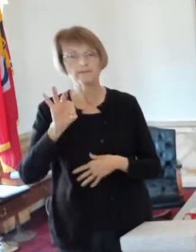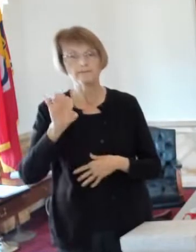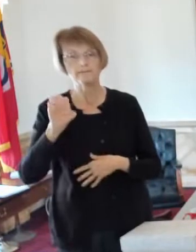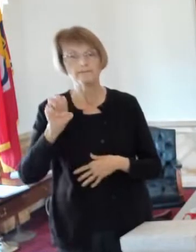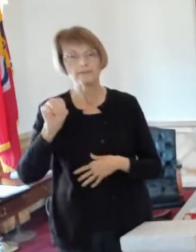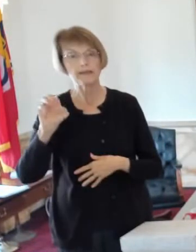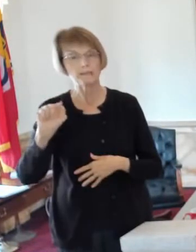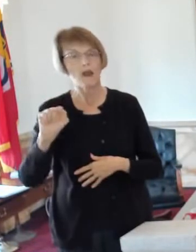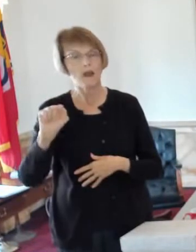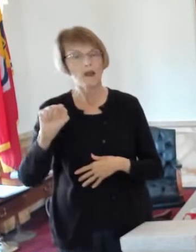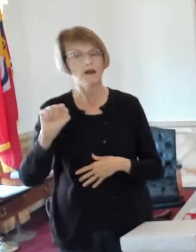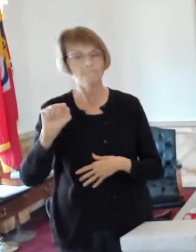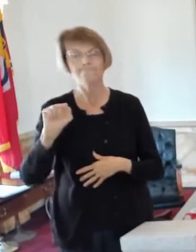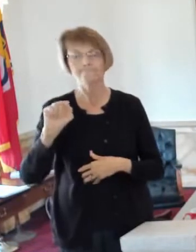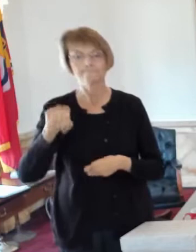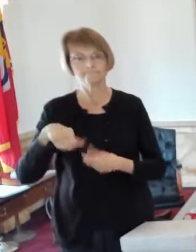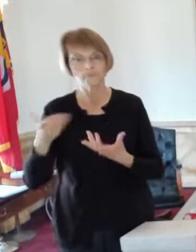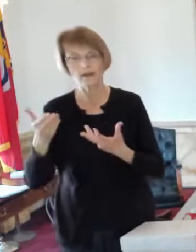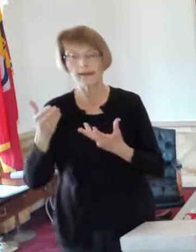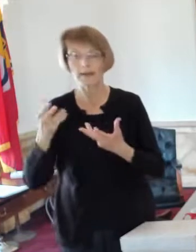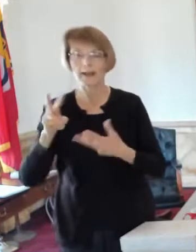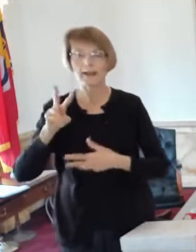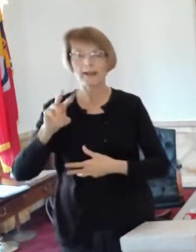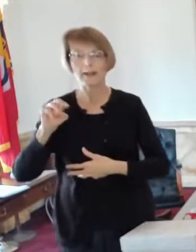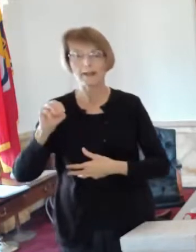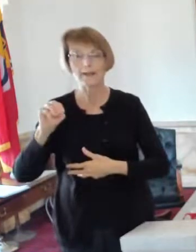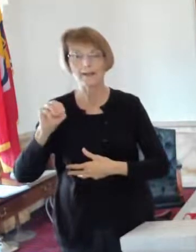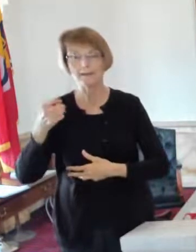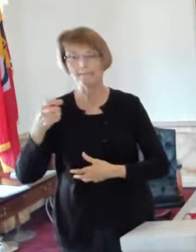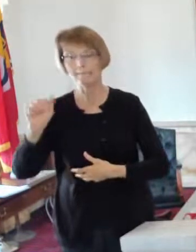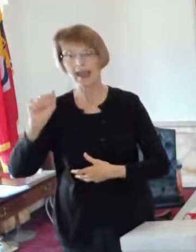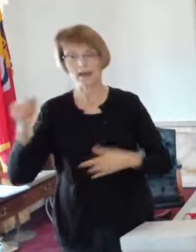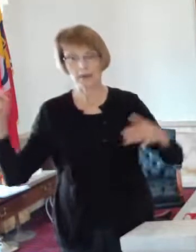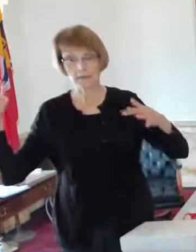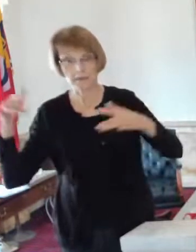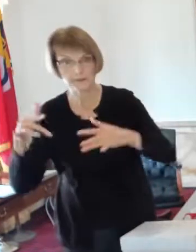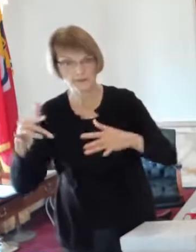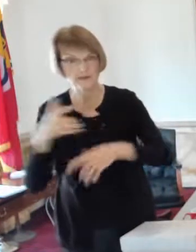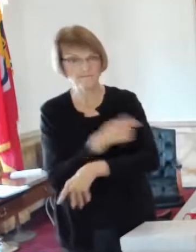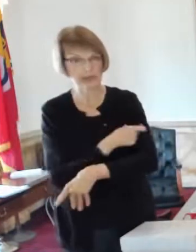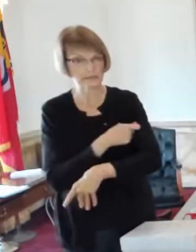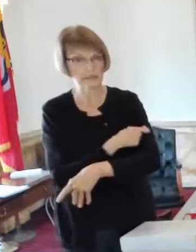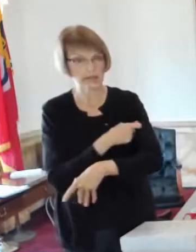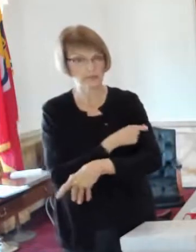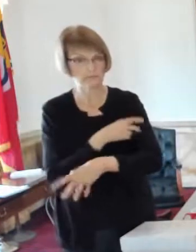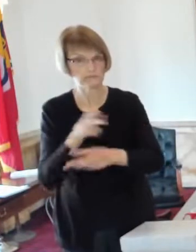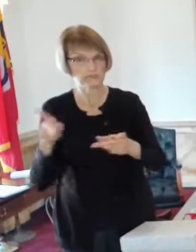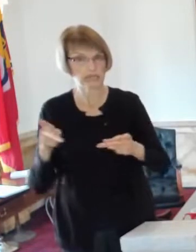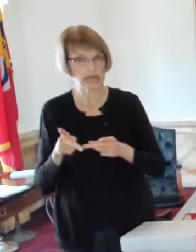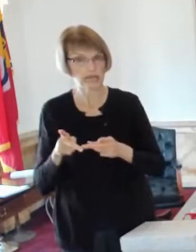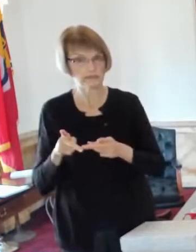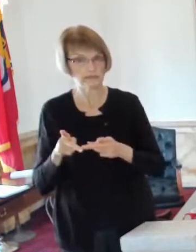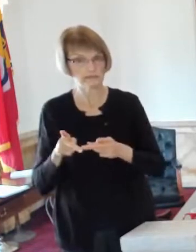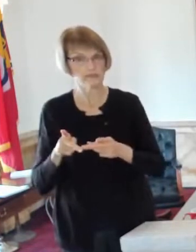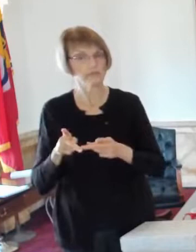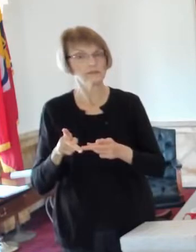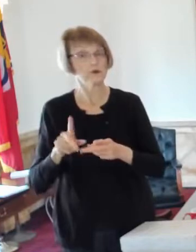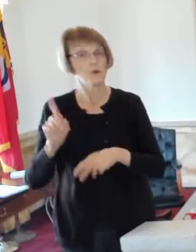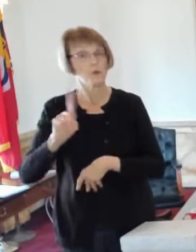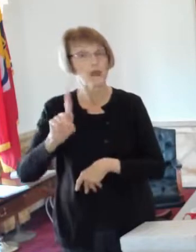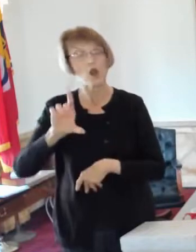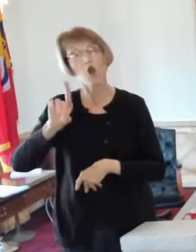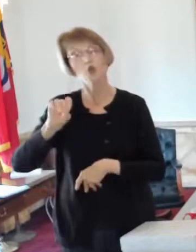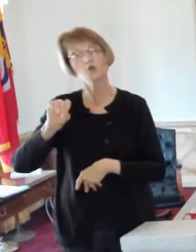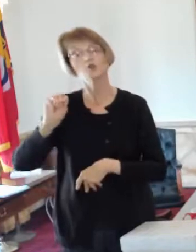been running a mega vaccination site at the Dome downtown. You go in